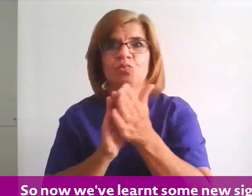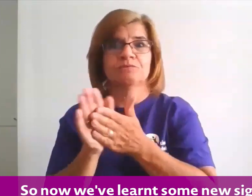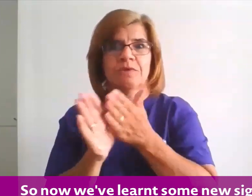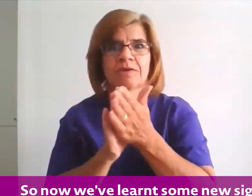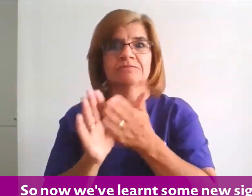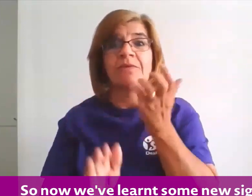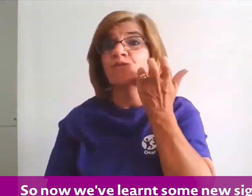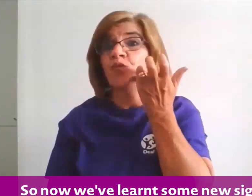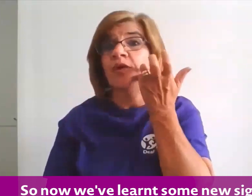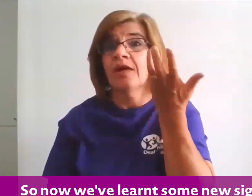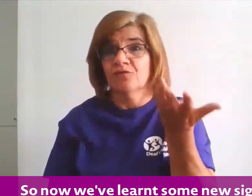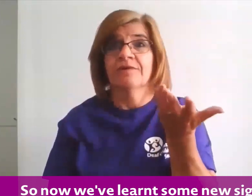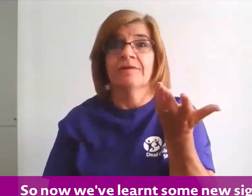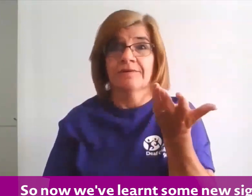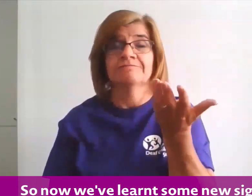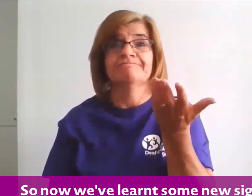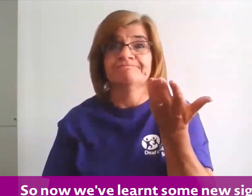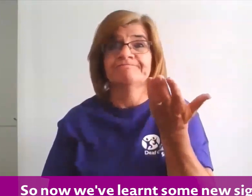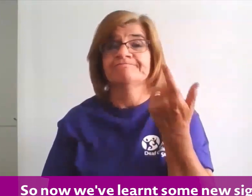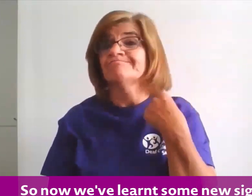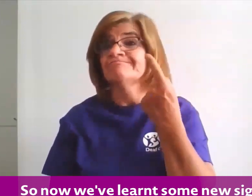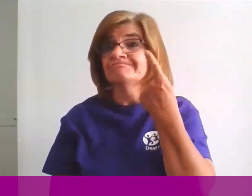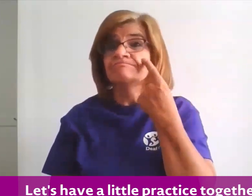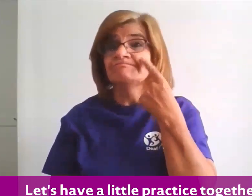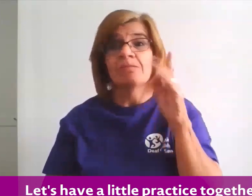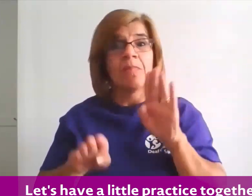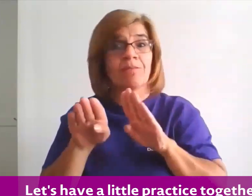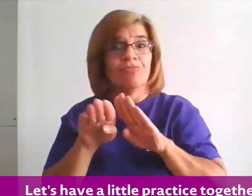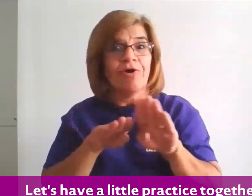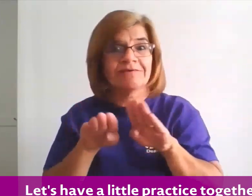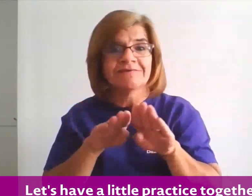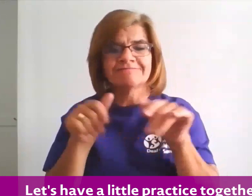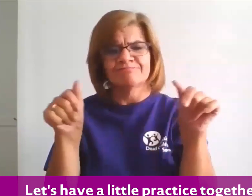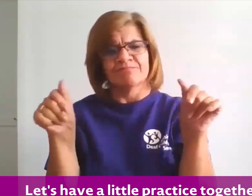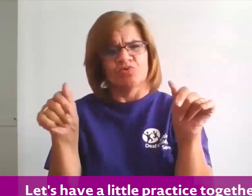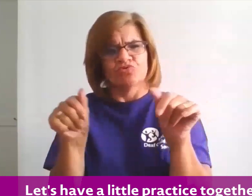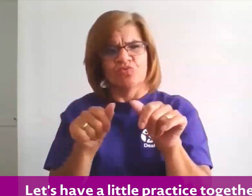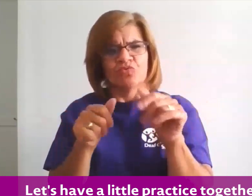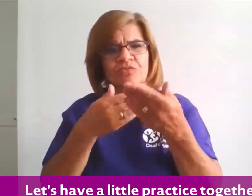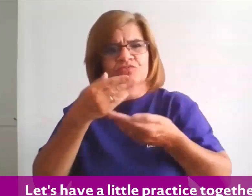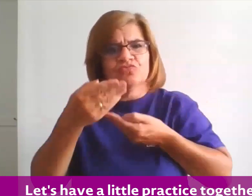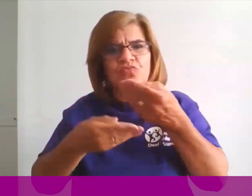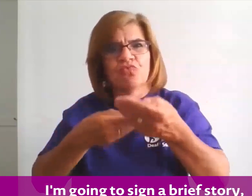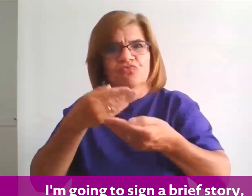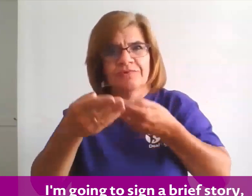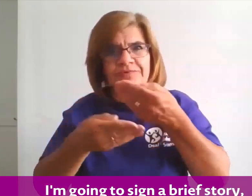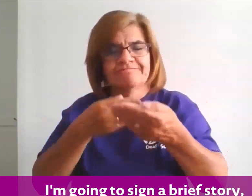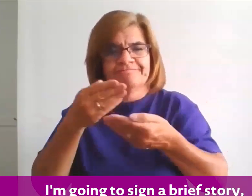So now we've learnt some new signs linked to things that we do every day. So let's have a little practice together. I'm going to sign a